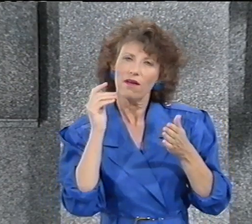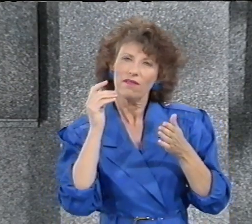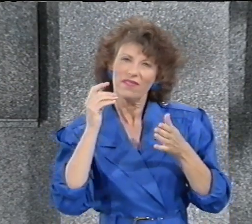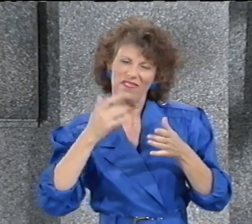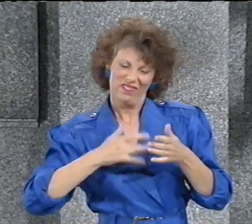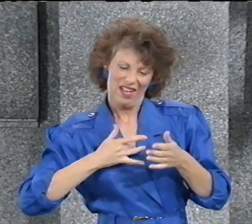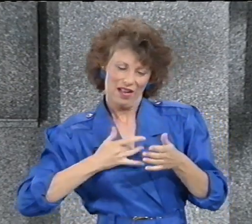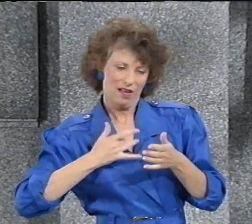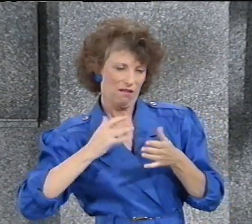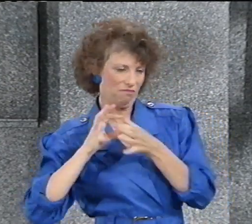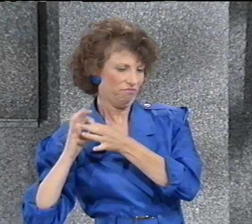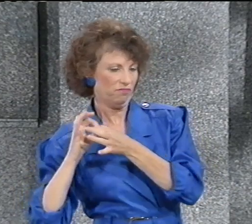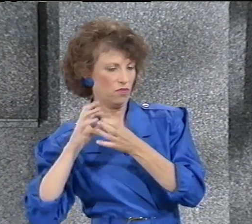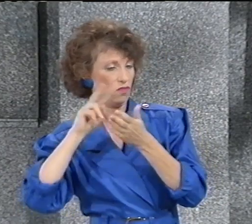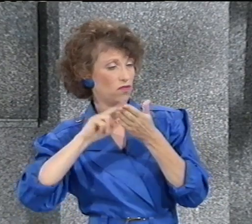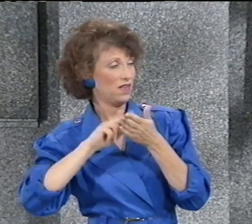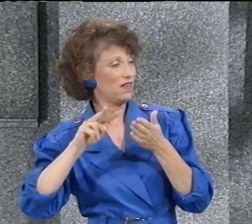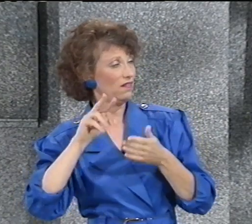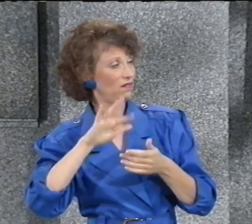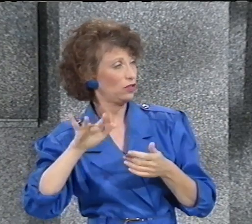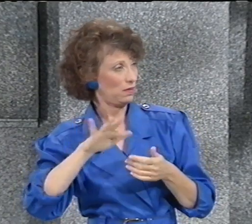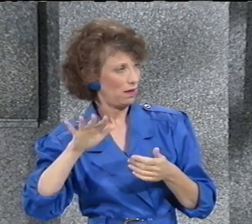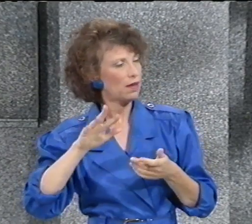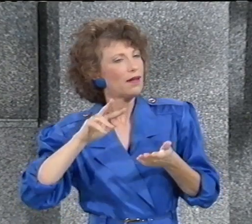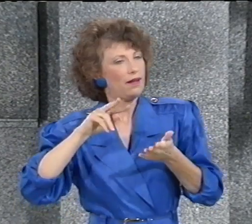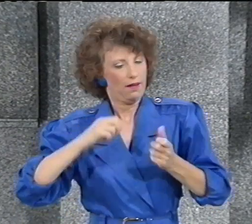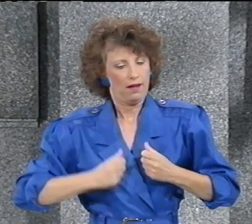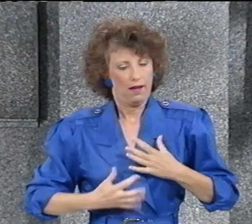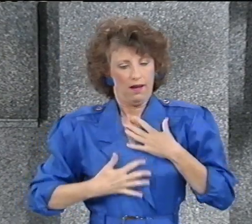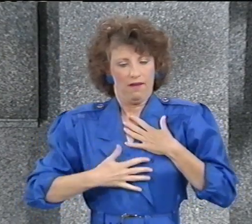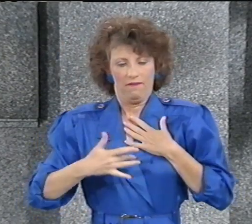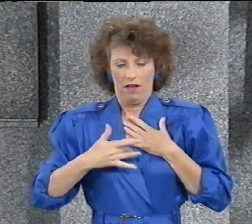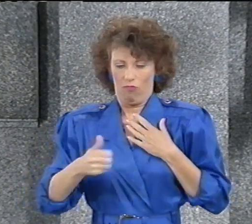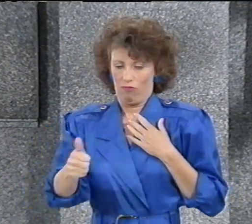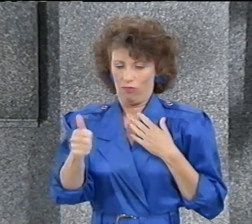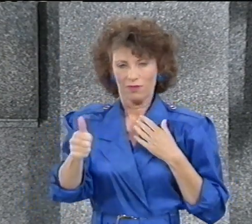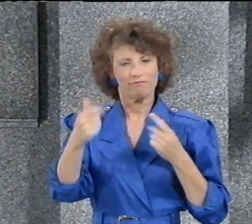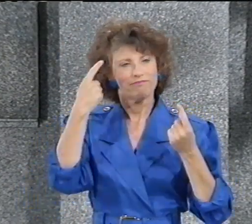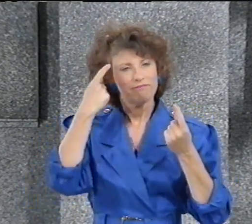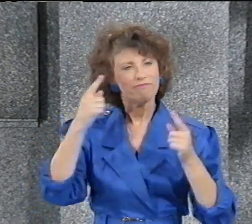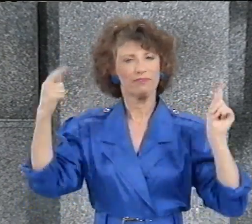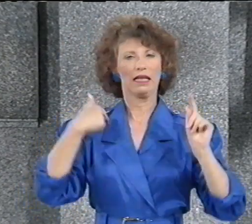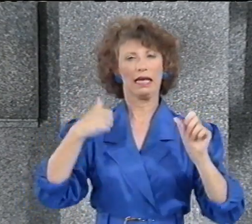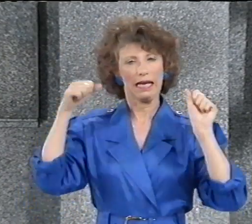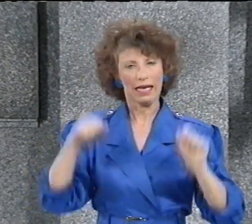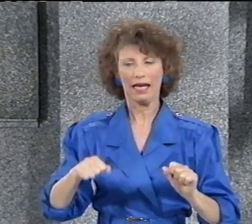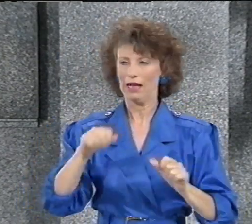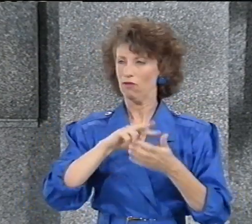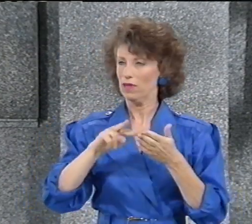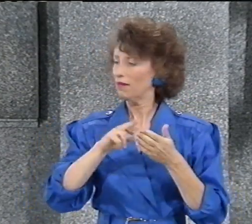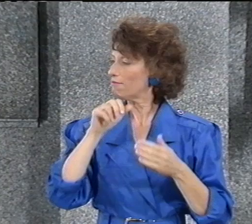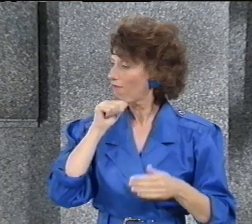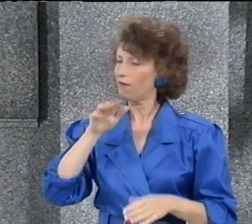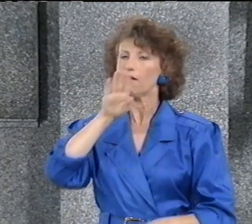Part of what helps us read fingerspelling is a feeling of self-confidence and a belief that we can read